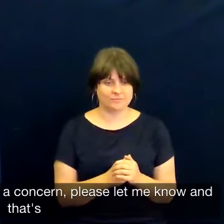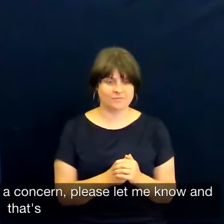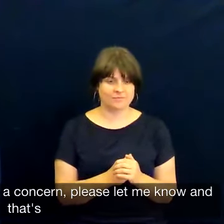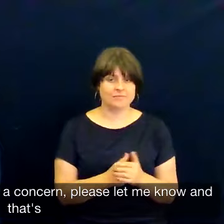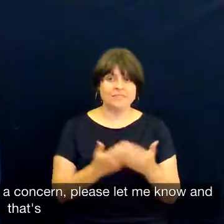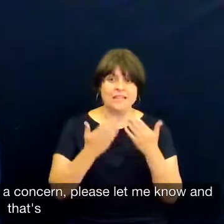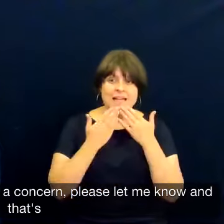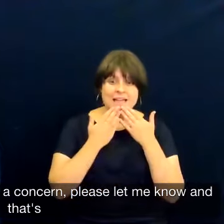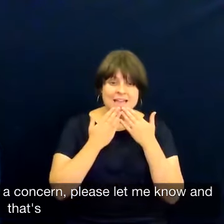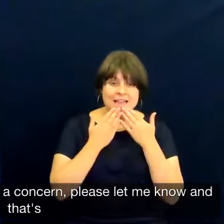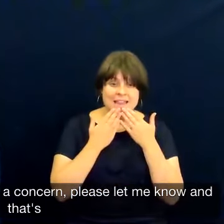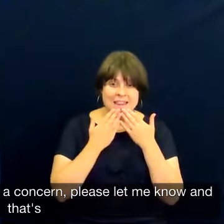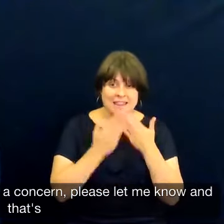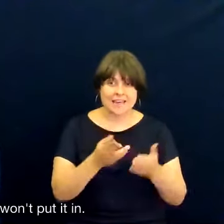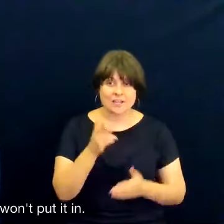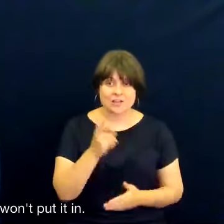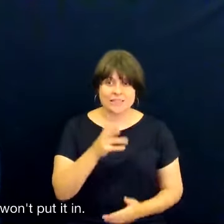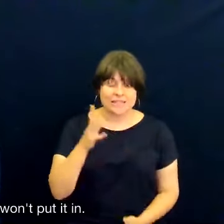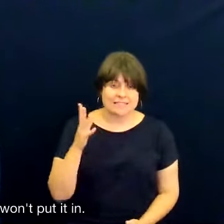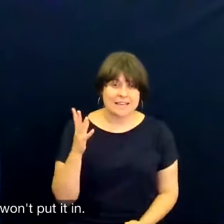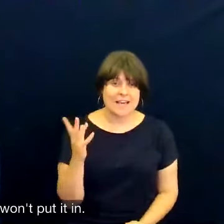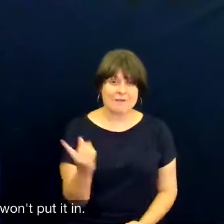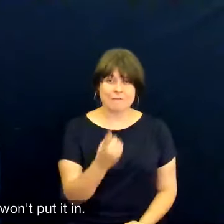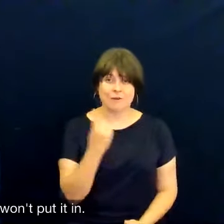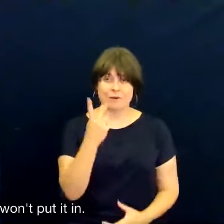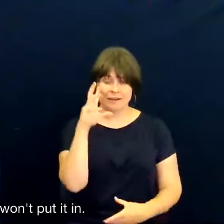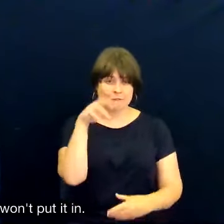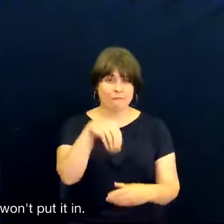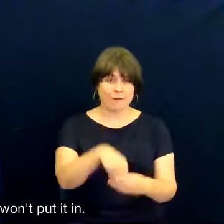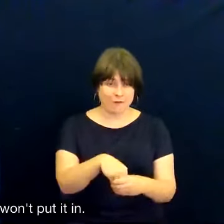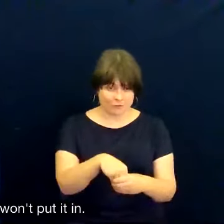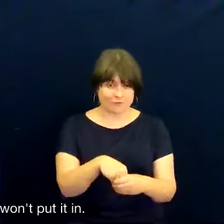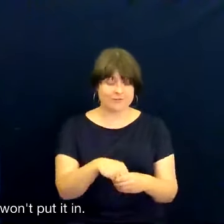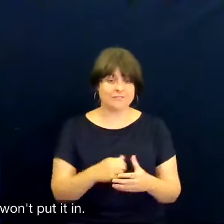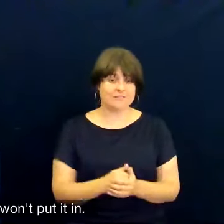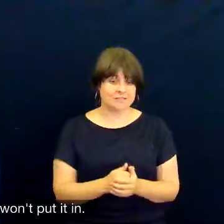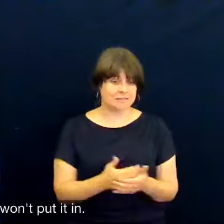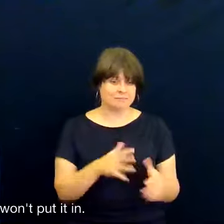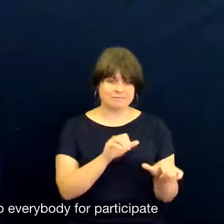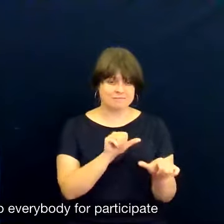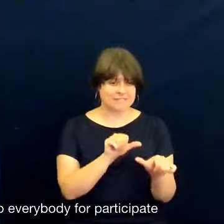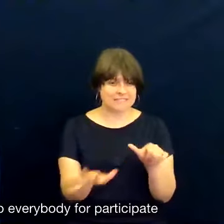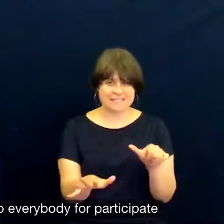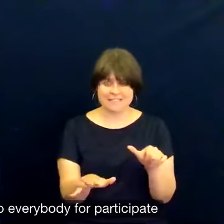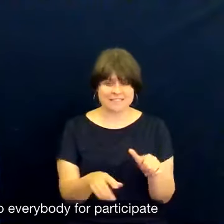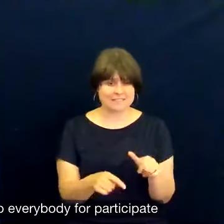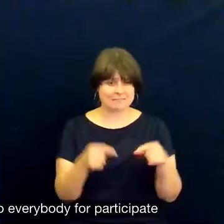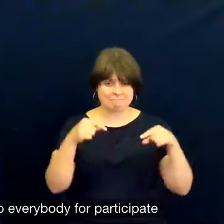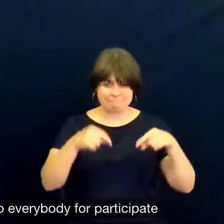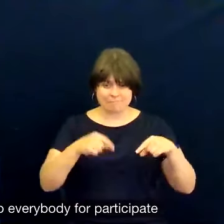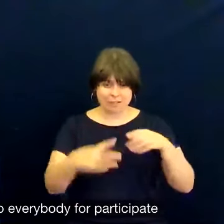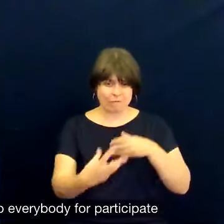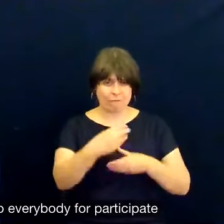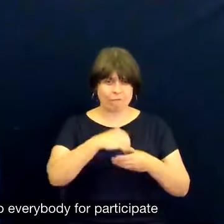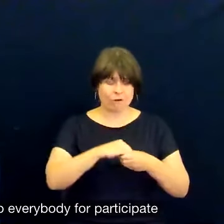So thanks again to everybody for participating. It's been really great having you on this 4-week journey